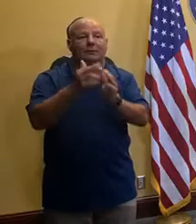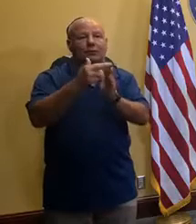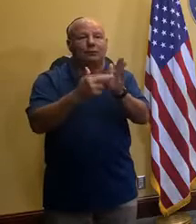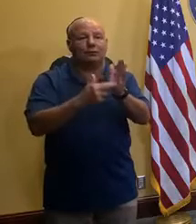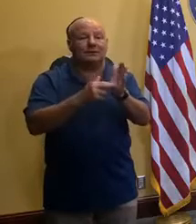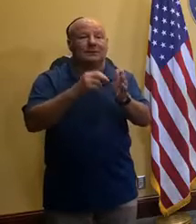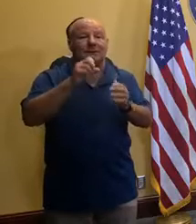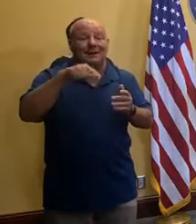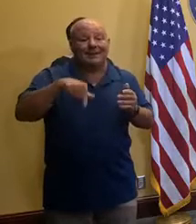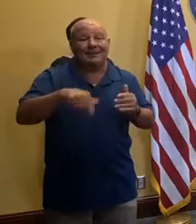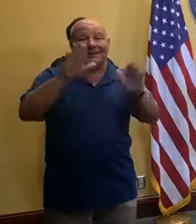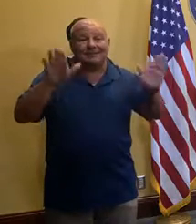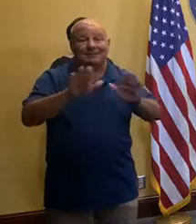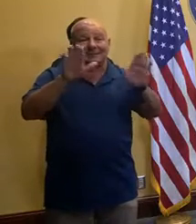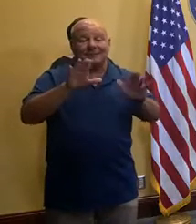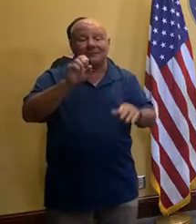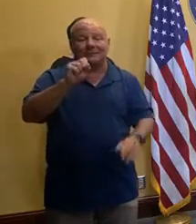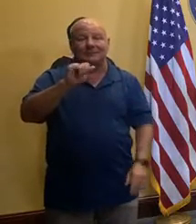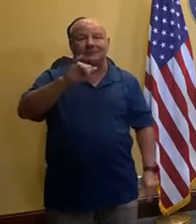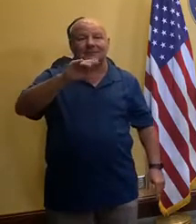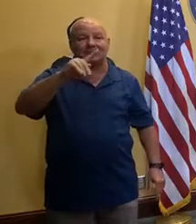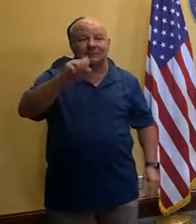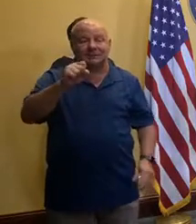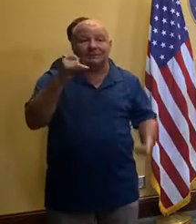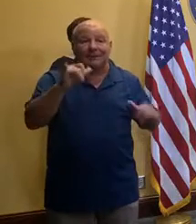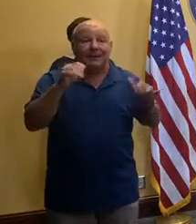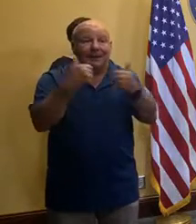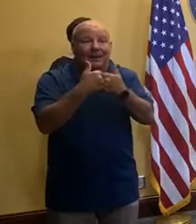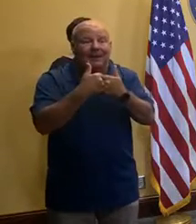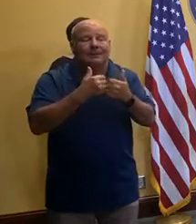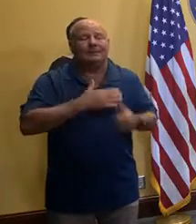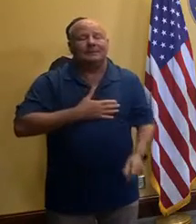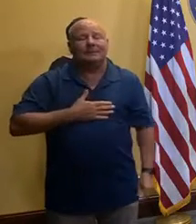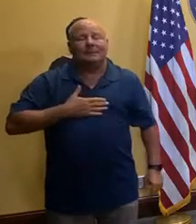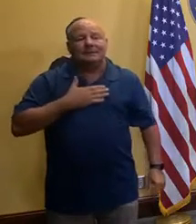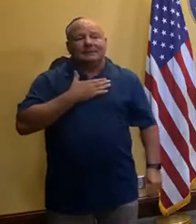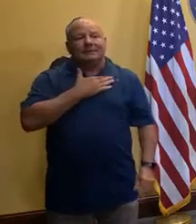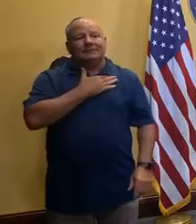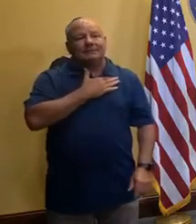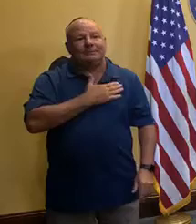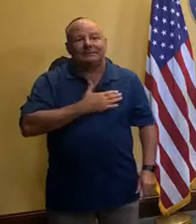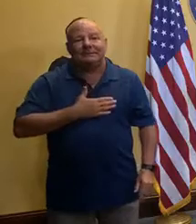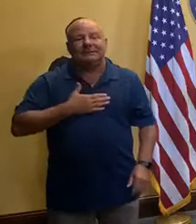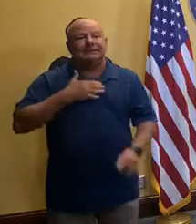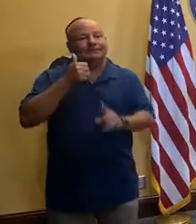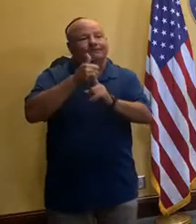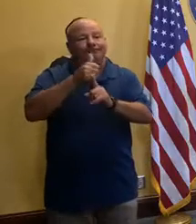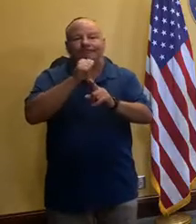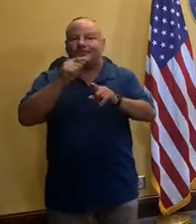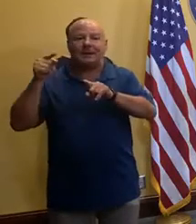please, please, please do not go downtown to tailgate.